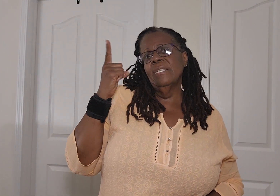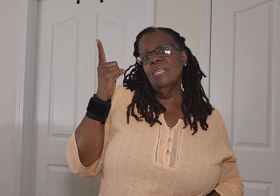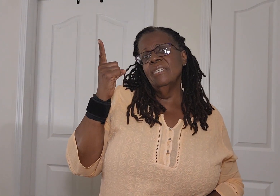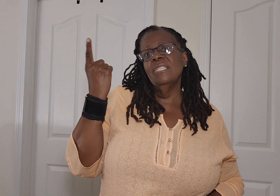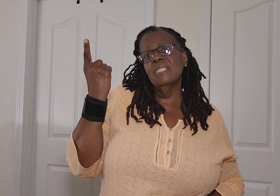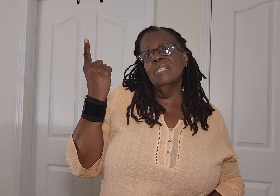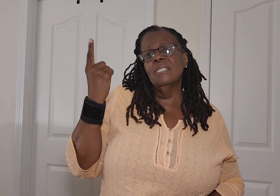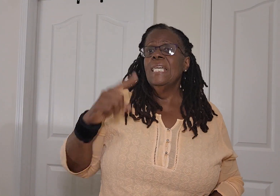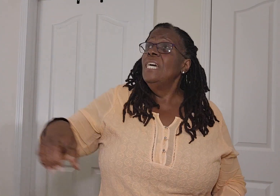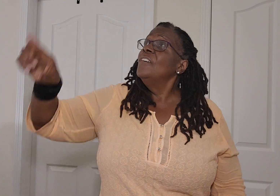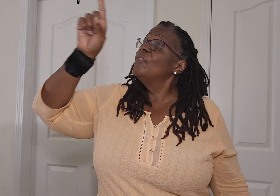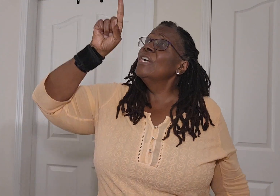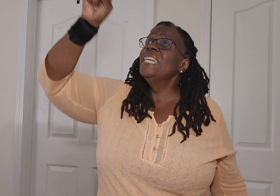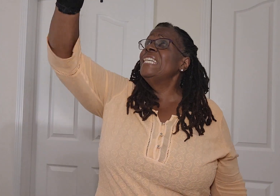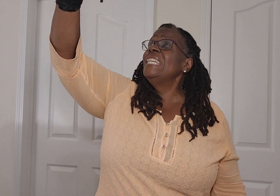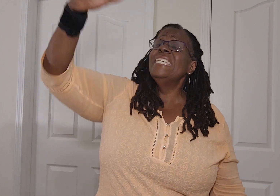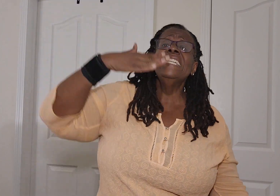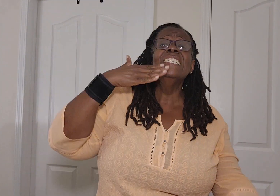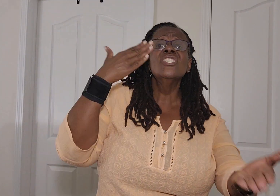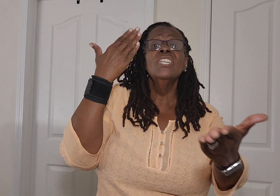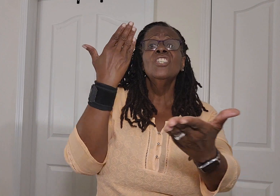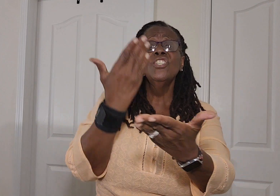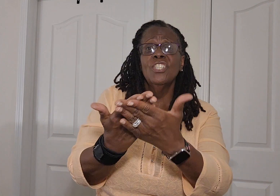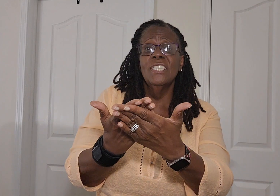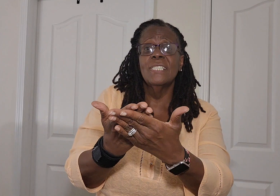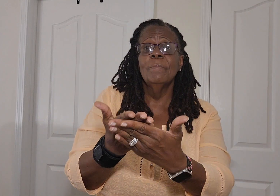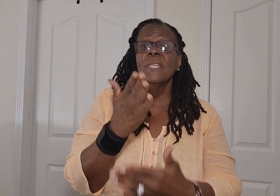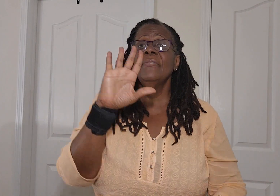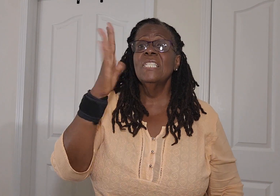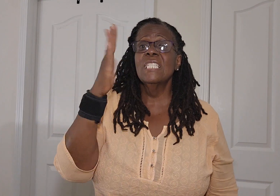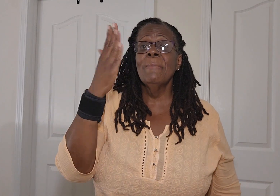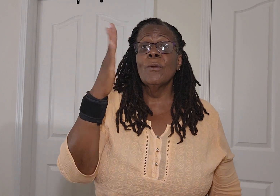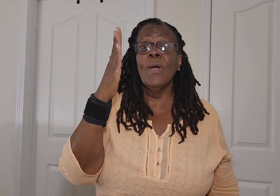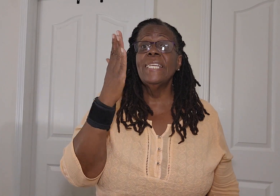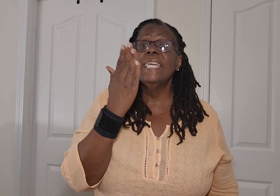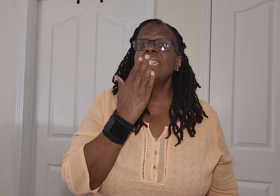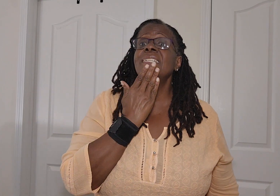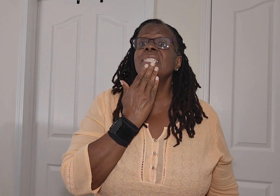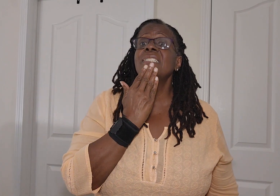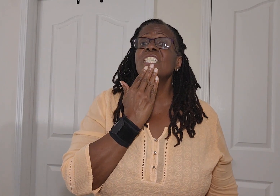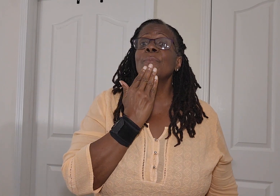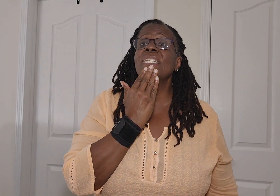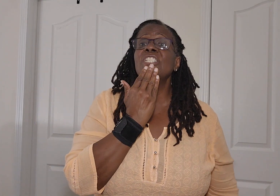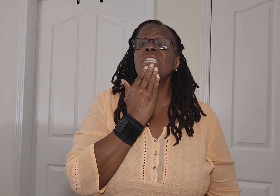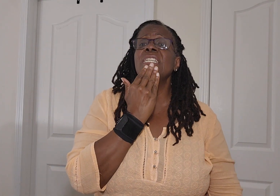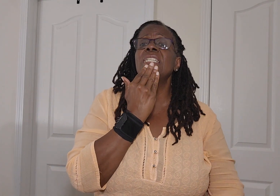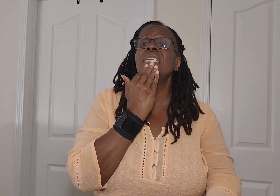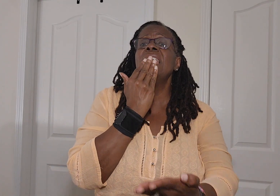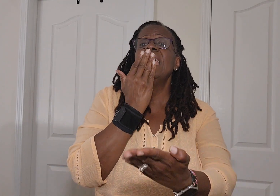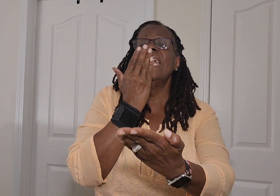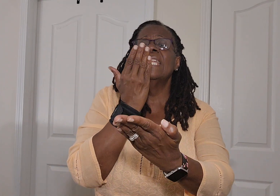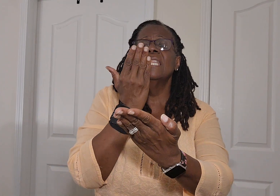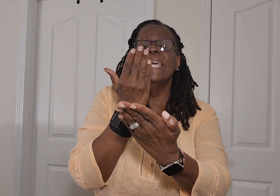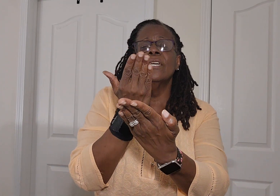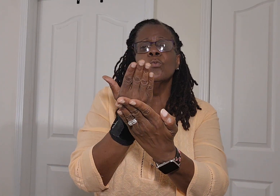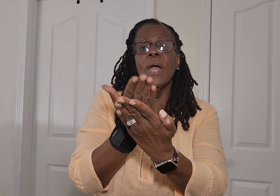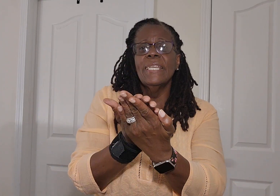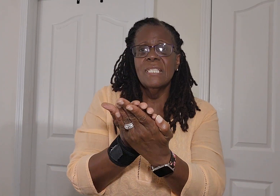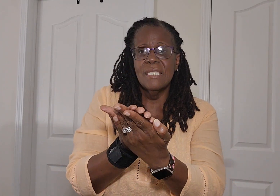yeah, he's good. For he is good. This is my right hand. Touch my chin and land right